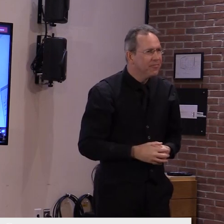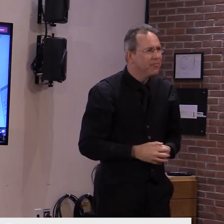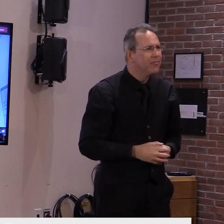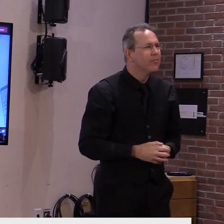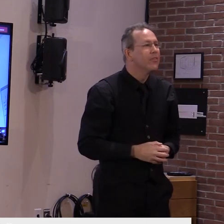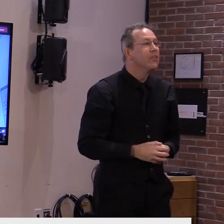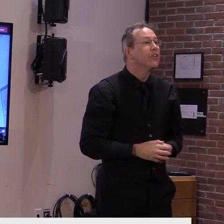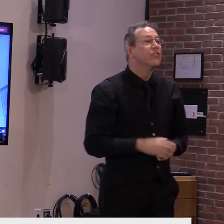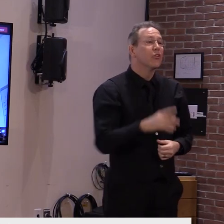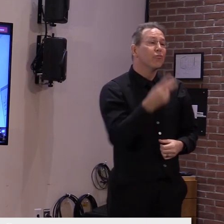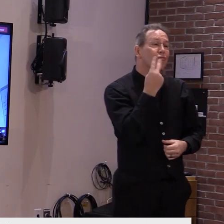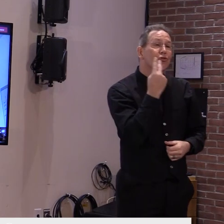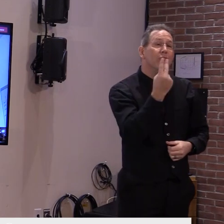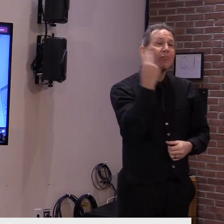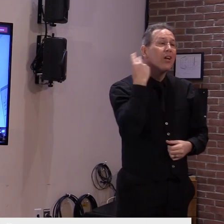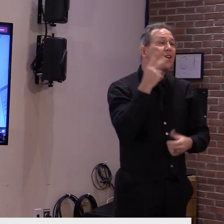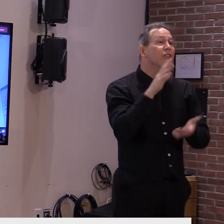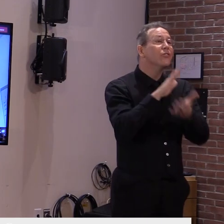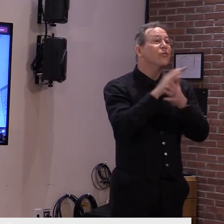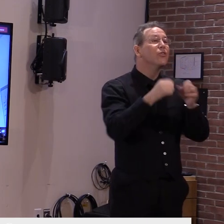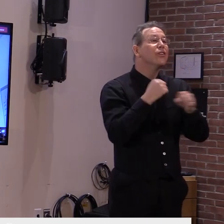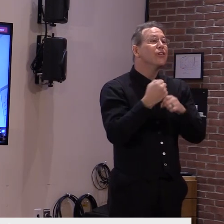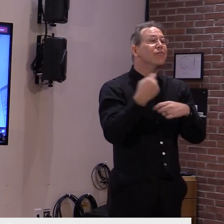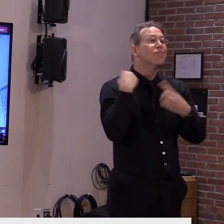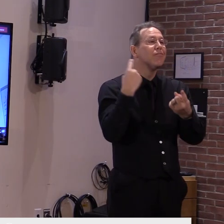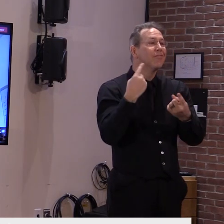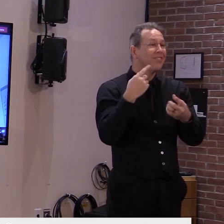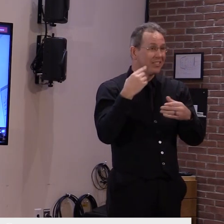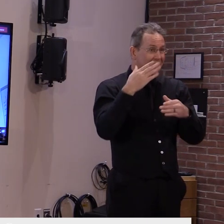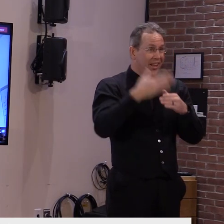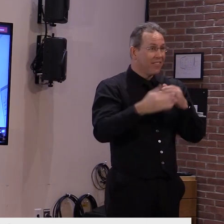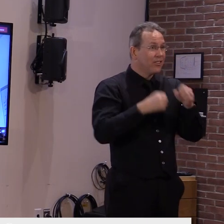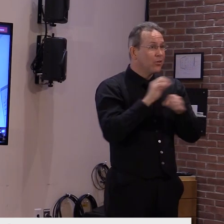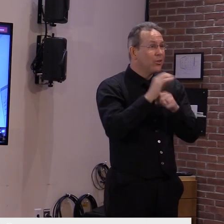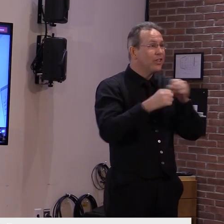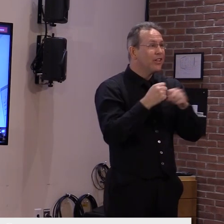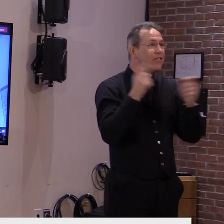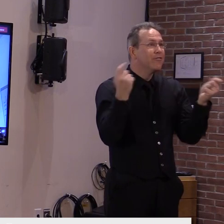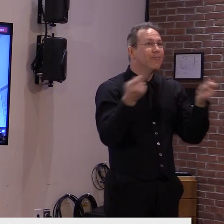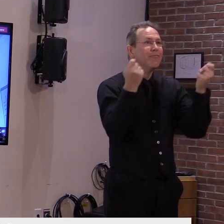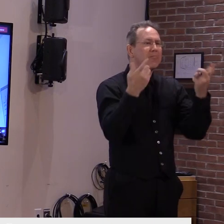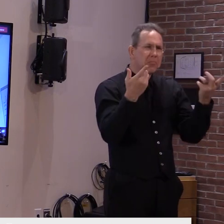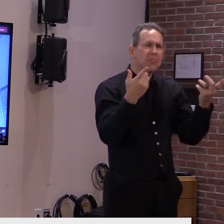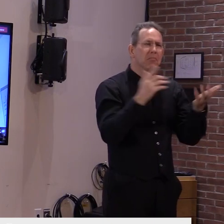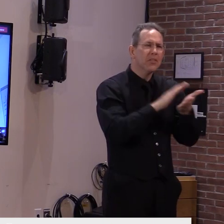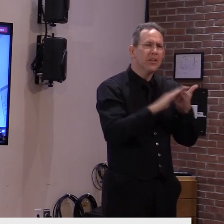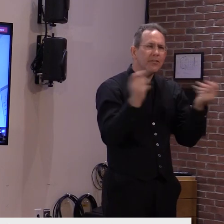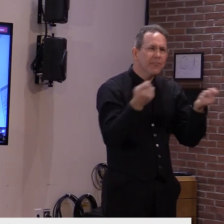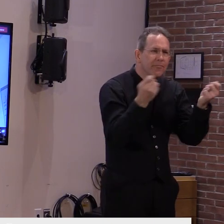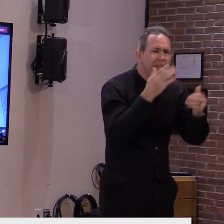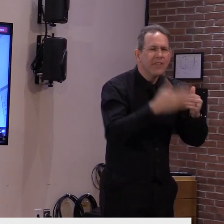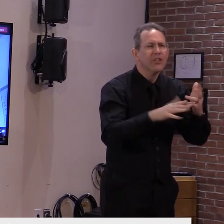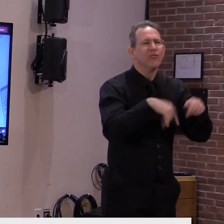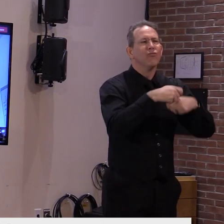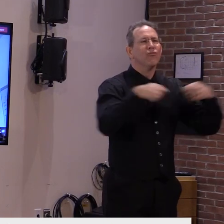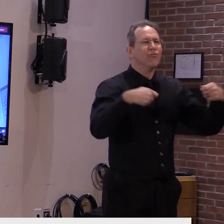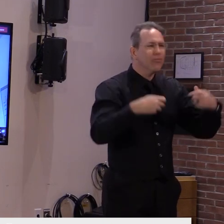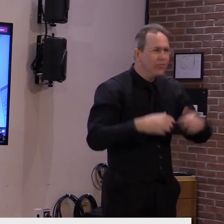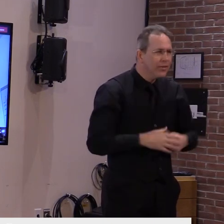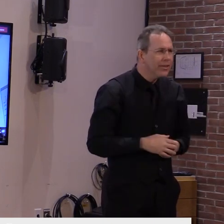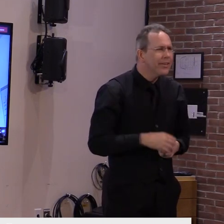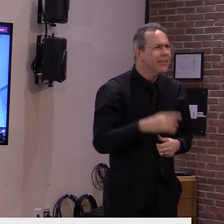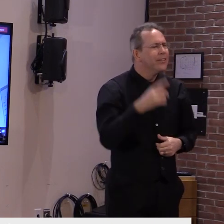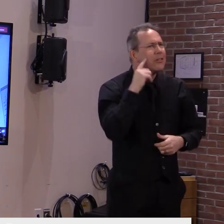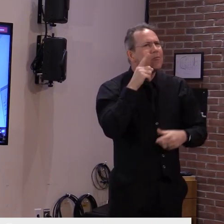year, because they are going to end the year on a celebratory note. These kinds of celebratory and positive experiences are all part of our recovery